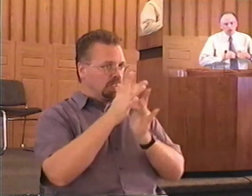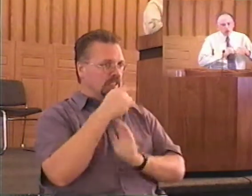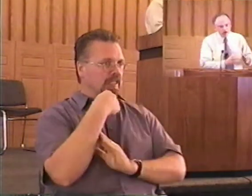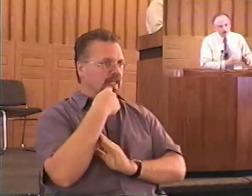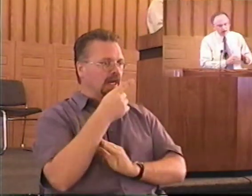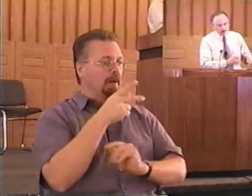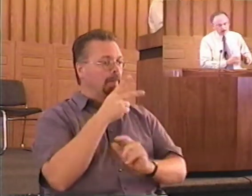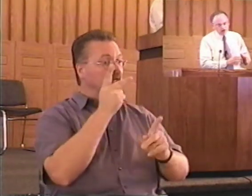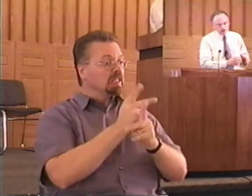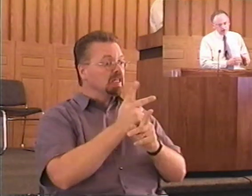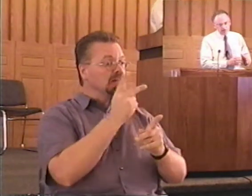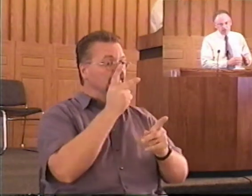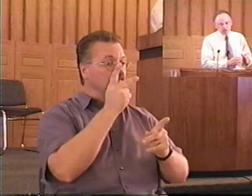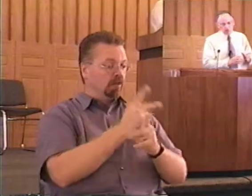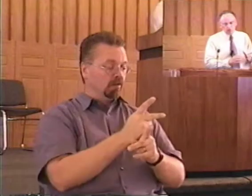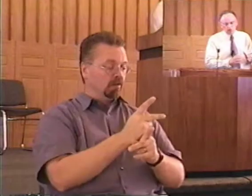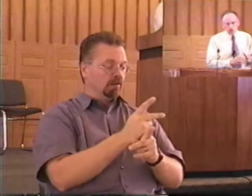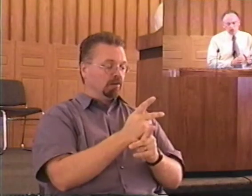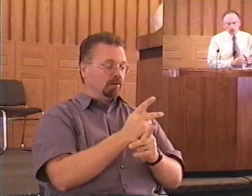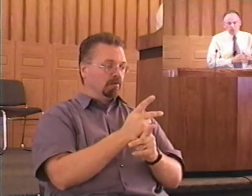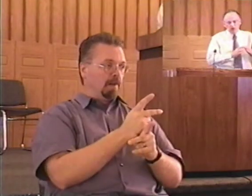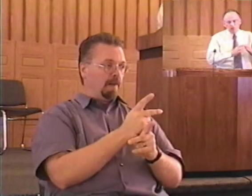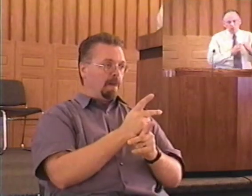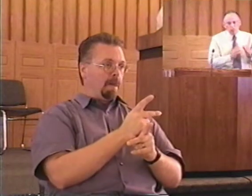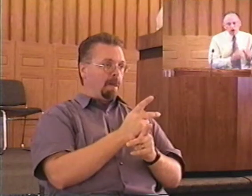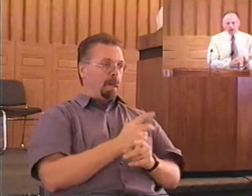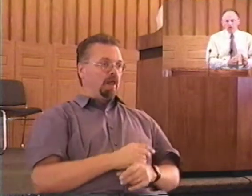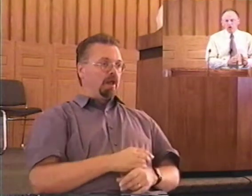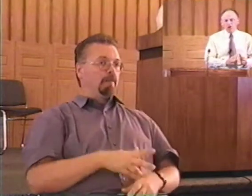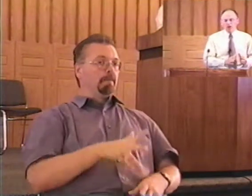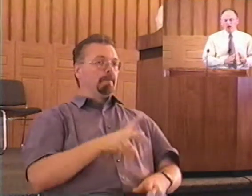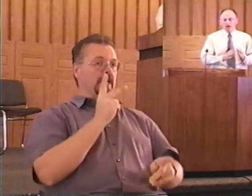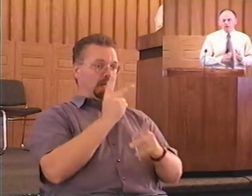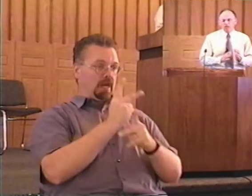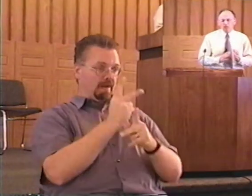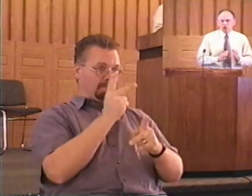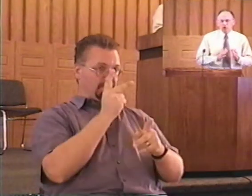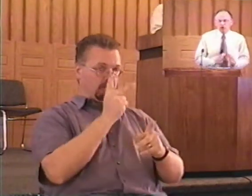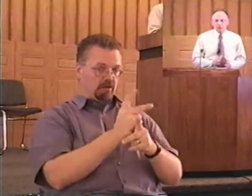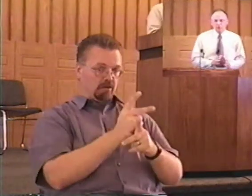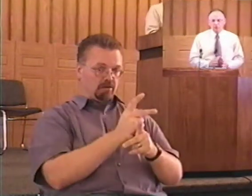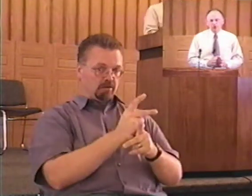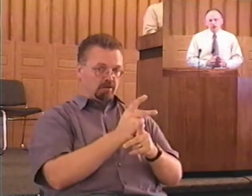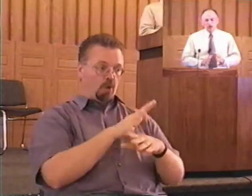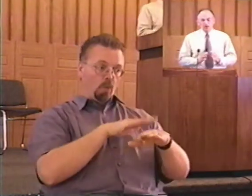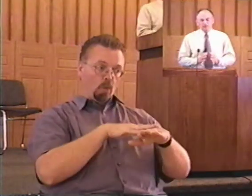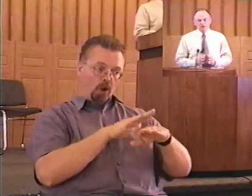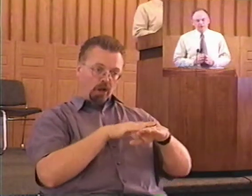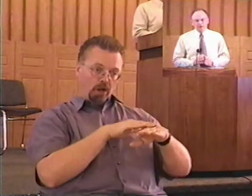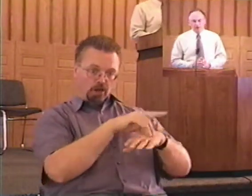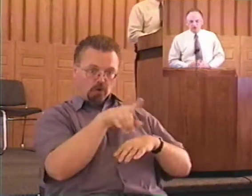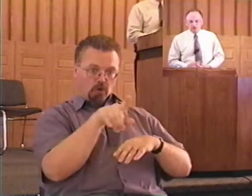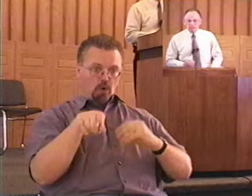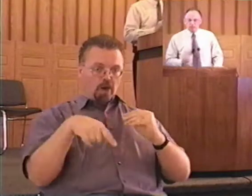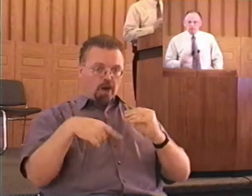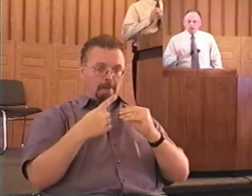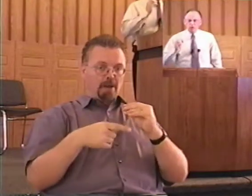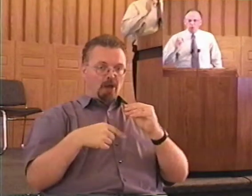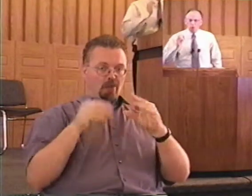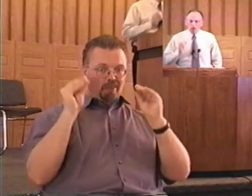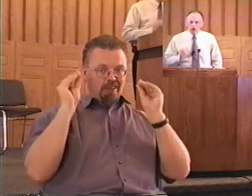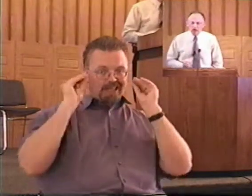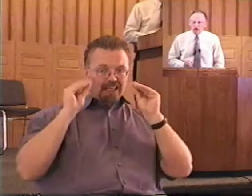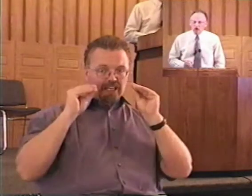to beware, and that's the word, look, beware of this leaven of the